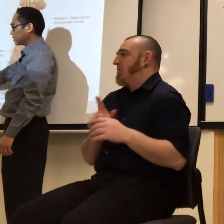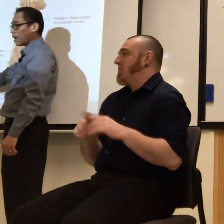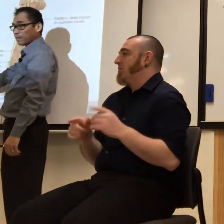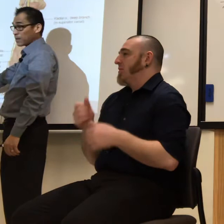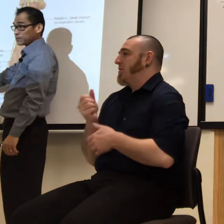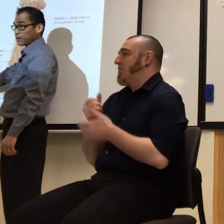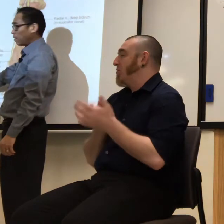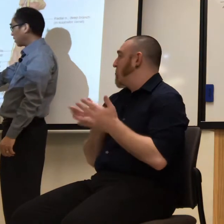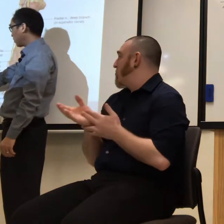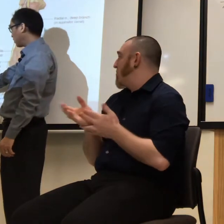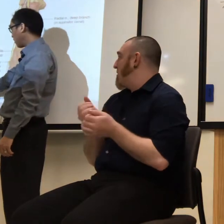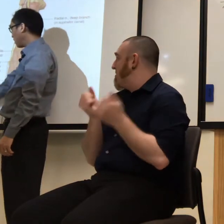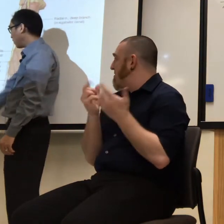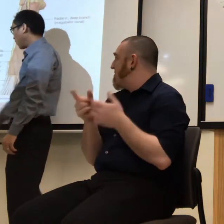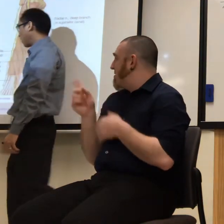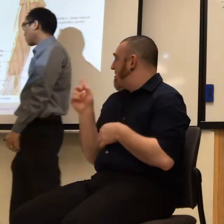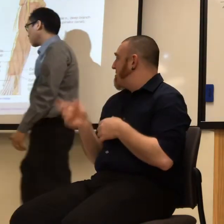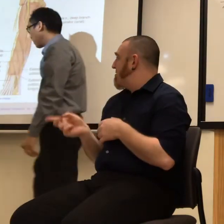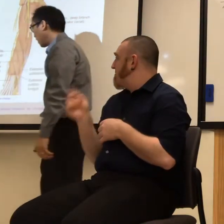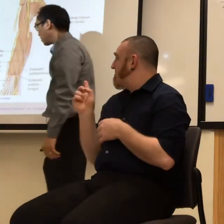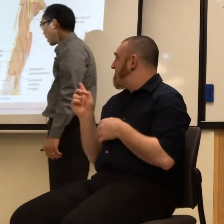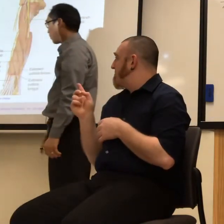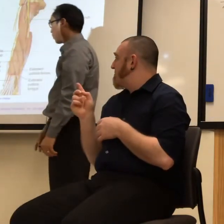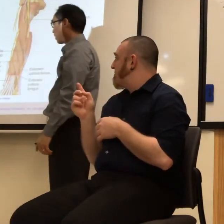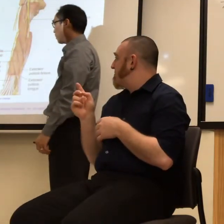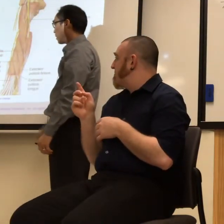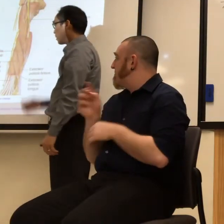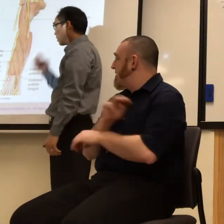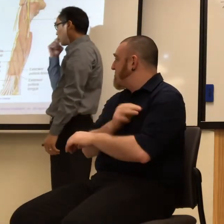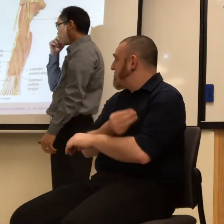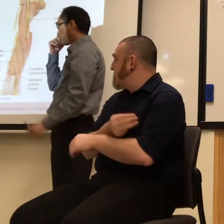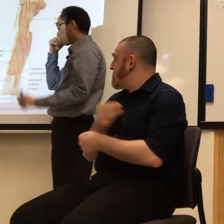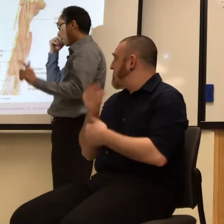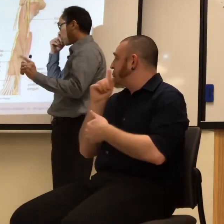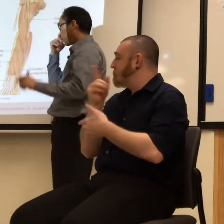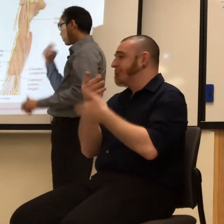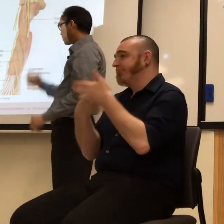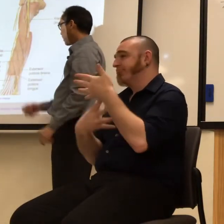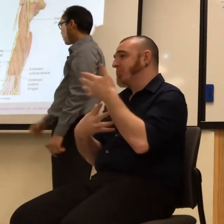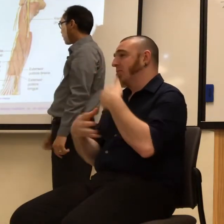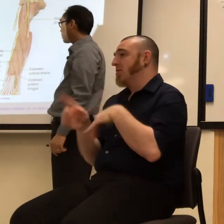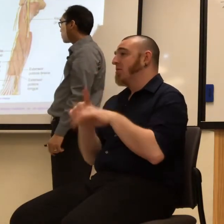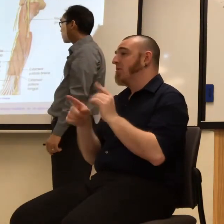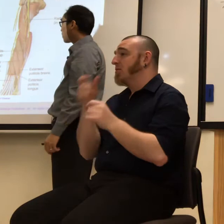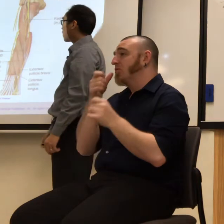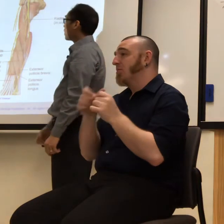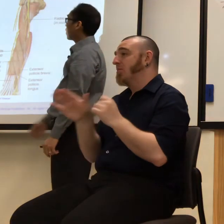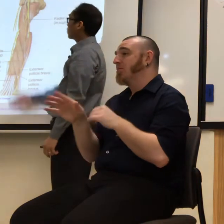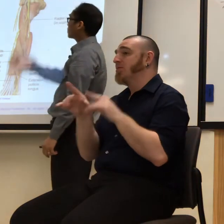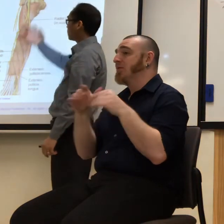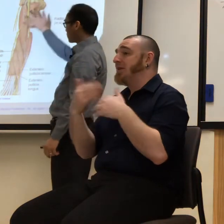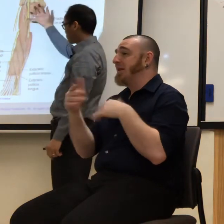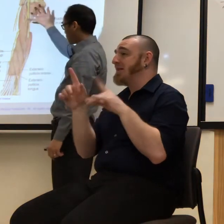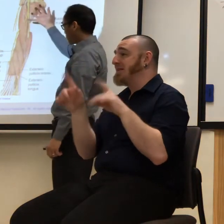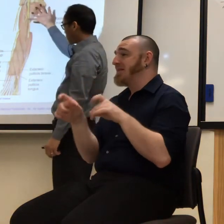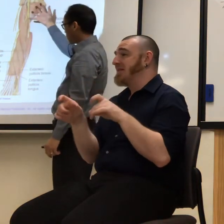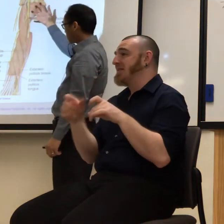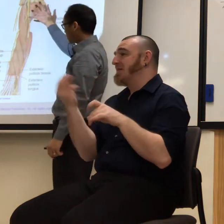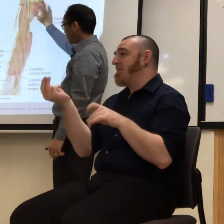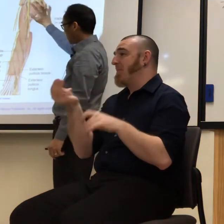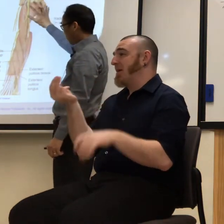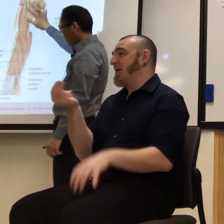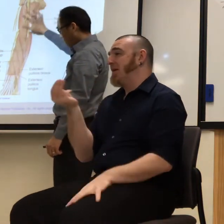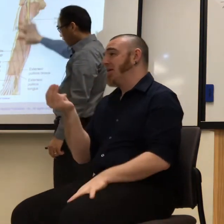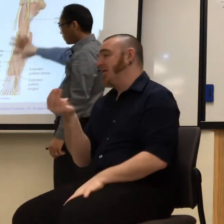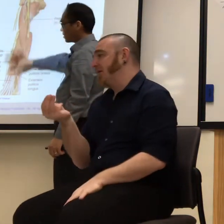through a lot of muscles, and it's a lot to know. I know it's very difficult to take your time with it, but remember your practical is Monday. And what this picture shows you